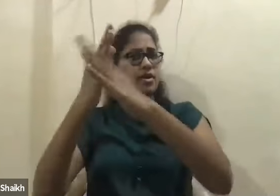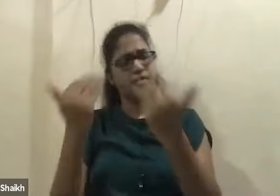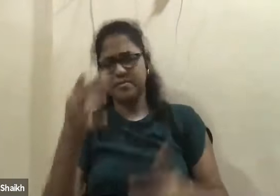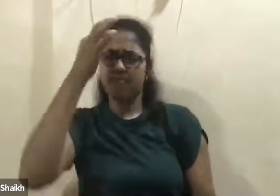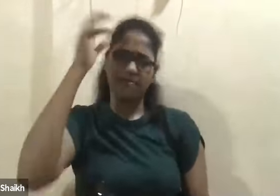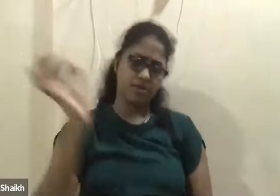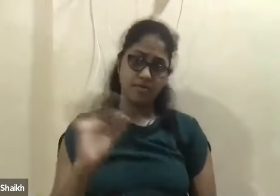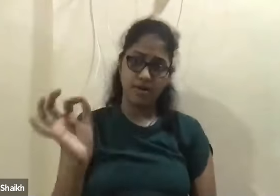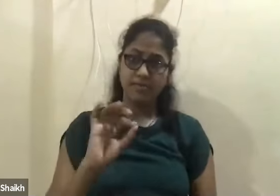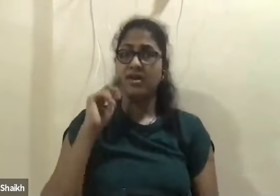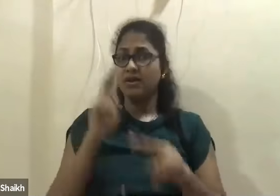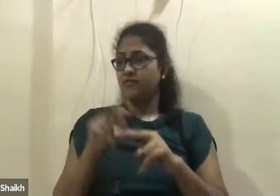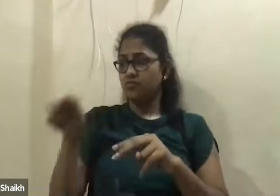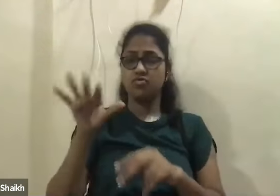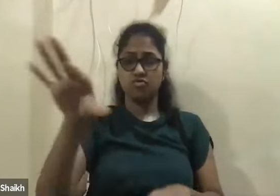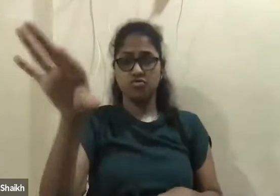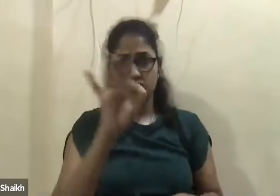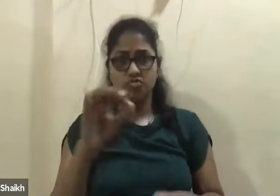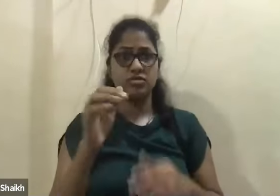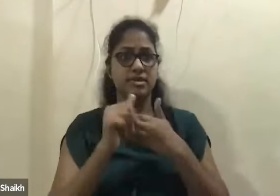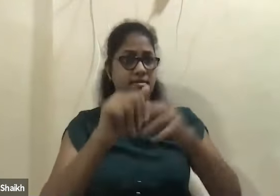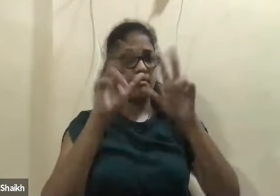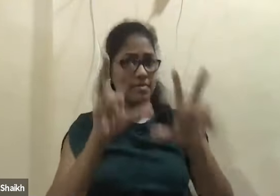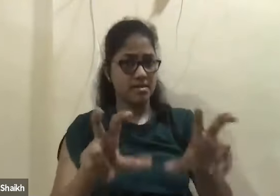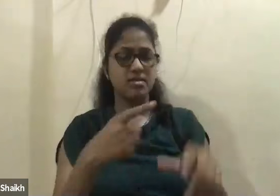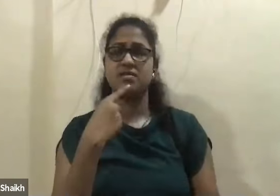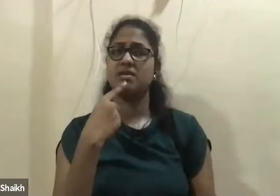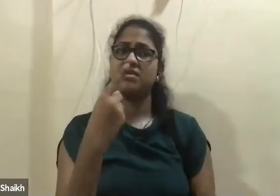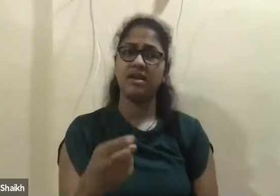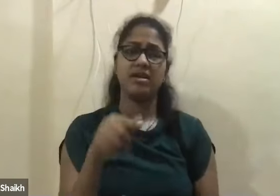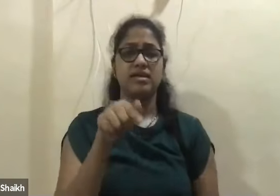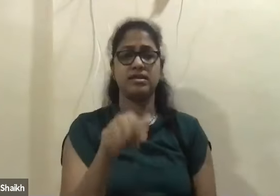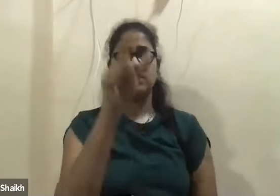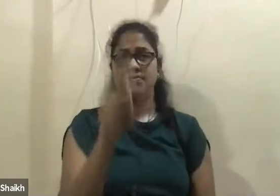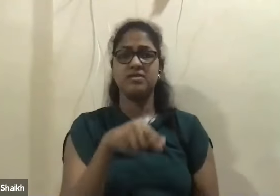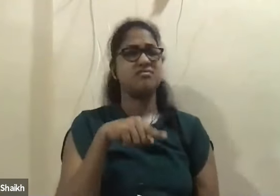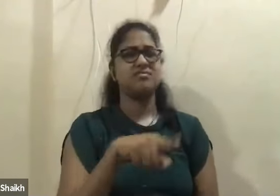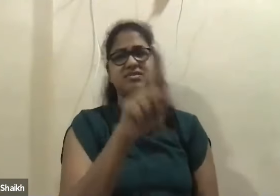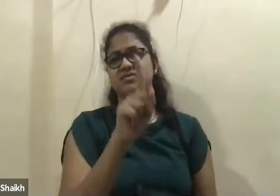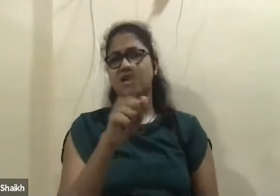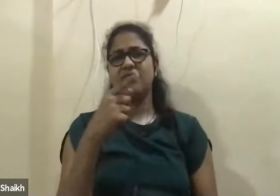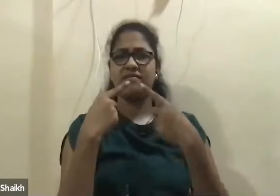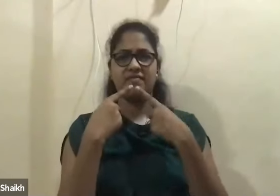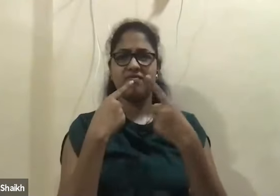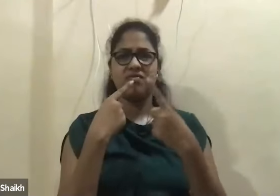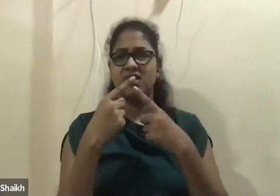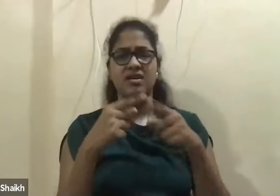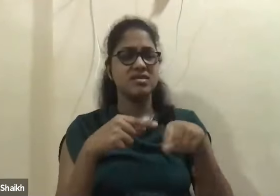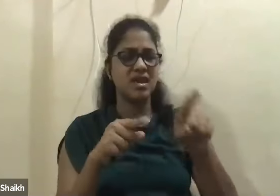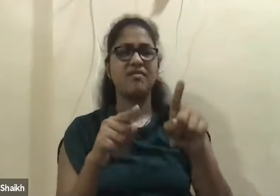appoint a guardian just to say that this person cannot speak for himself, and somebody is authorized to